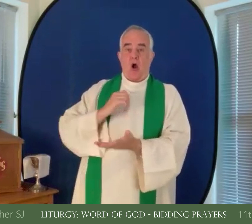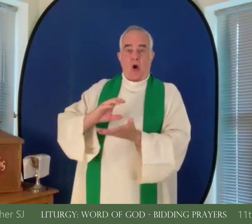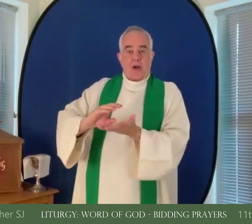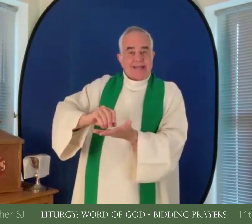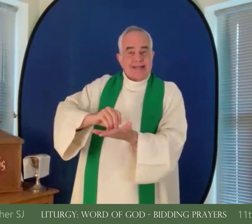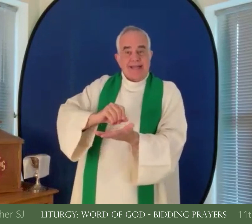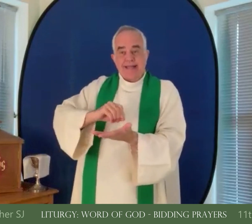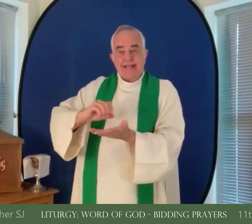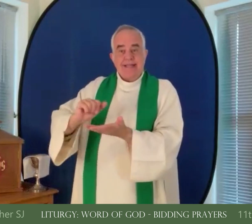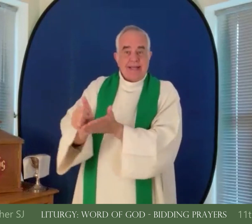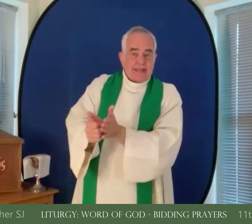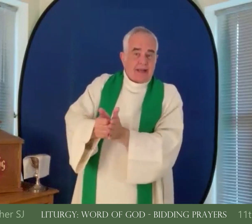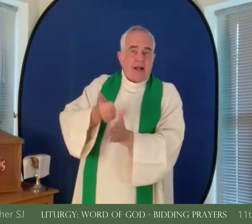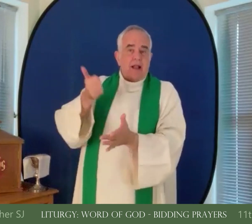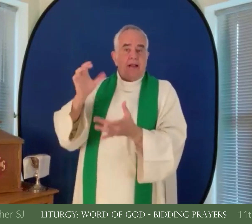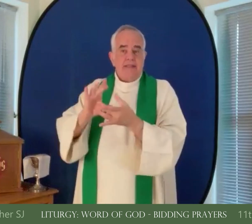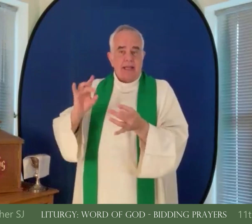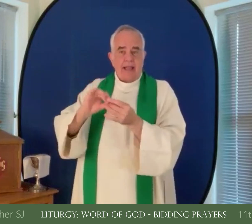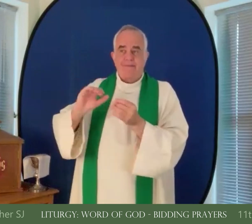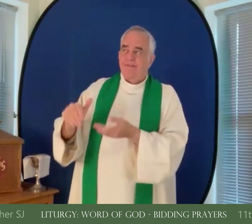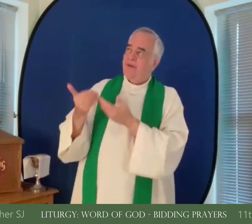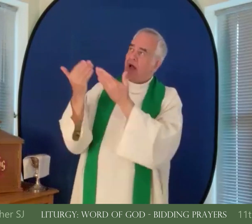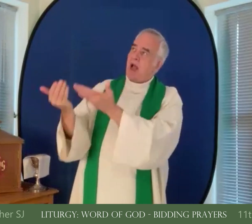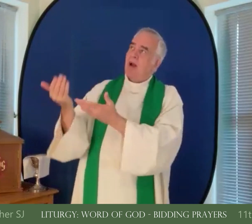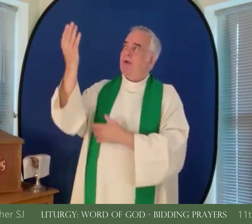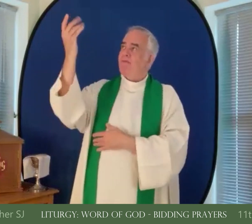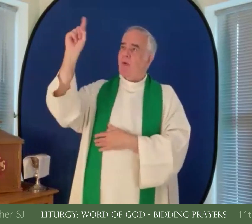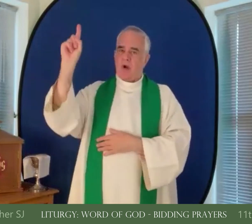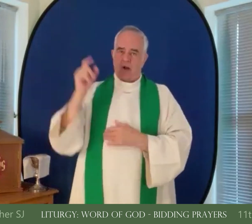our keys and good and good before God.